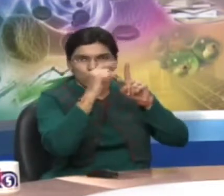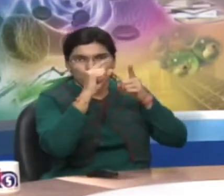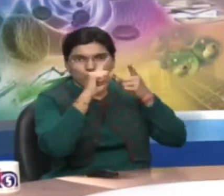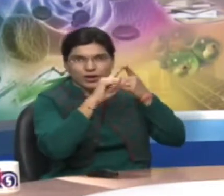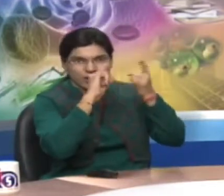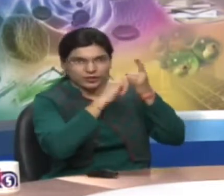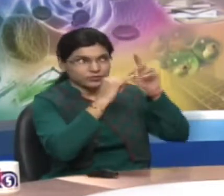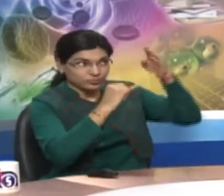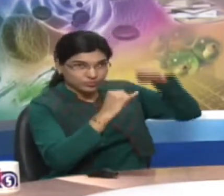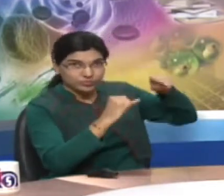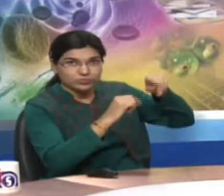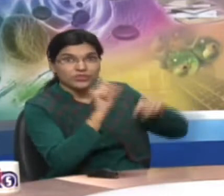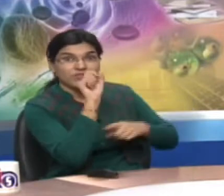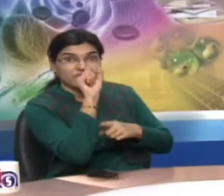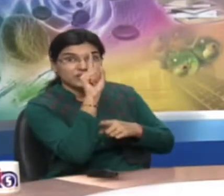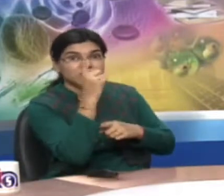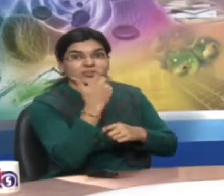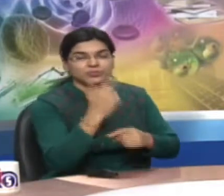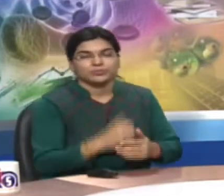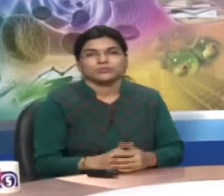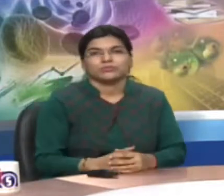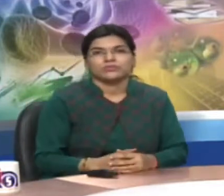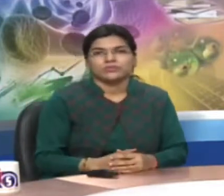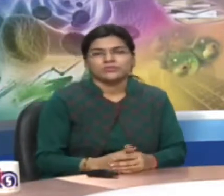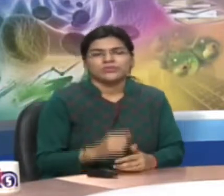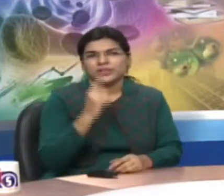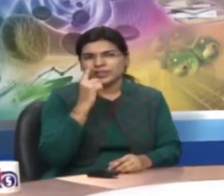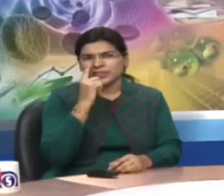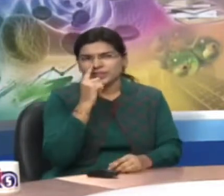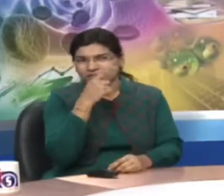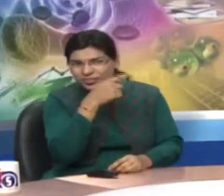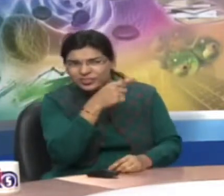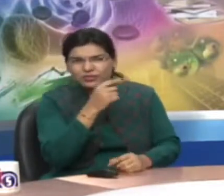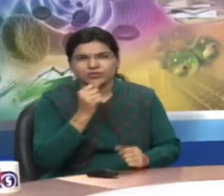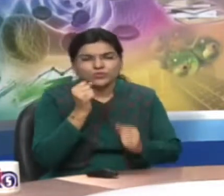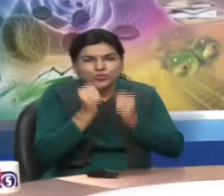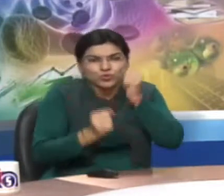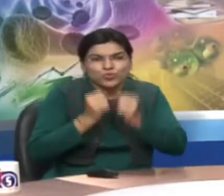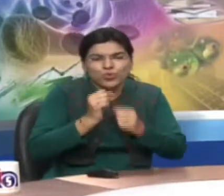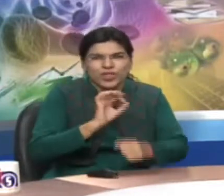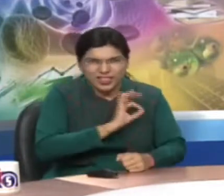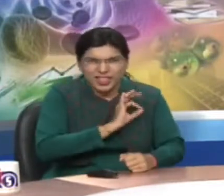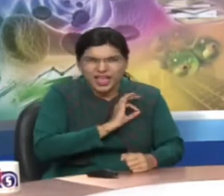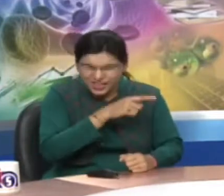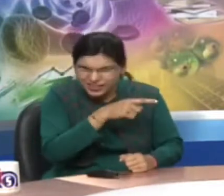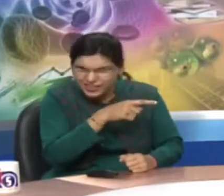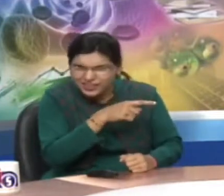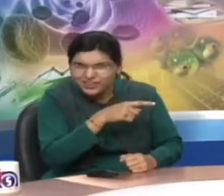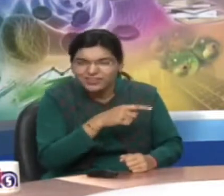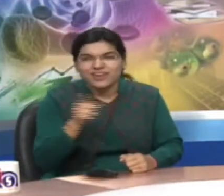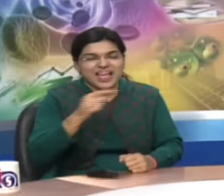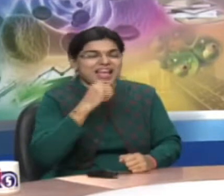that come with does, first example is, does she like sport?